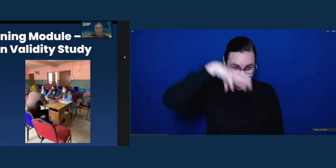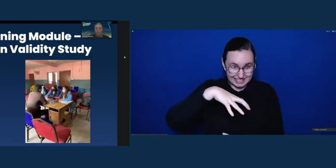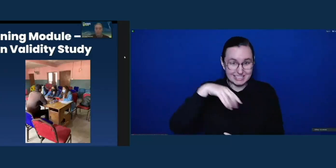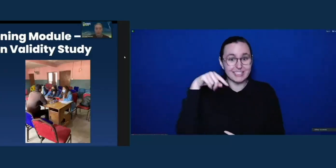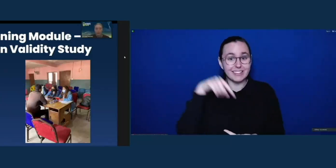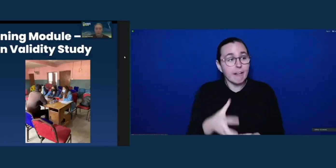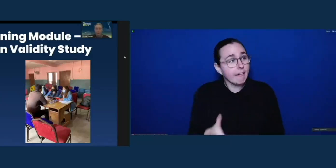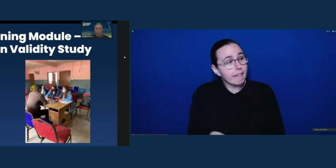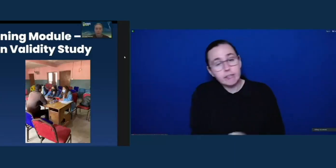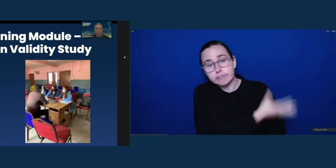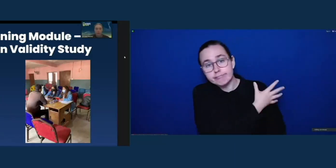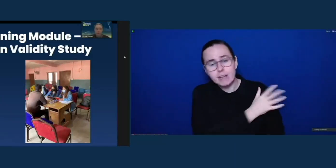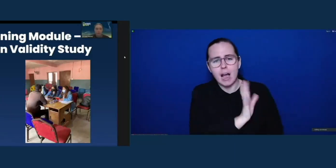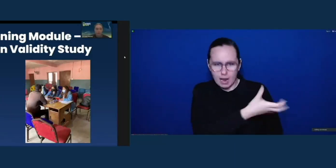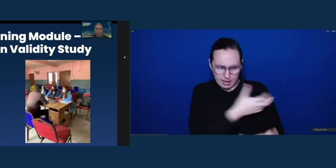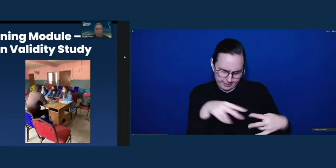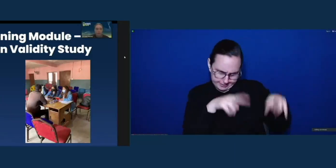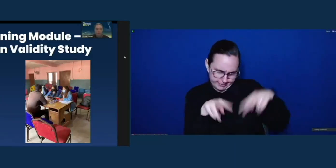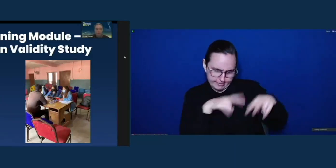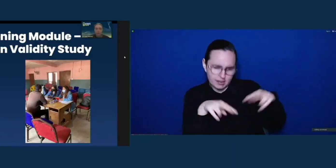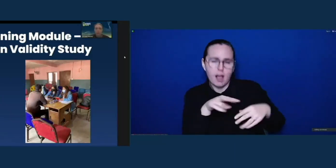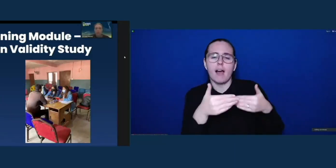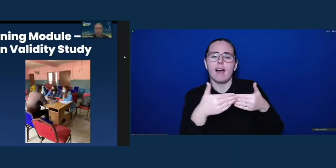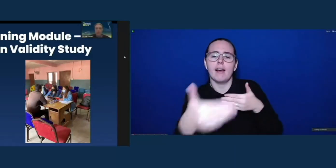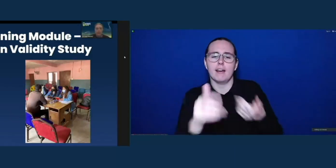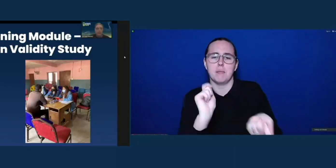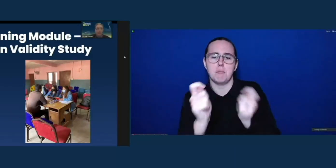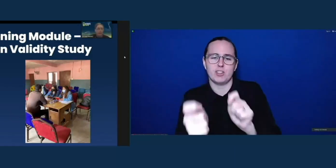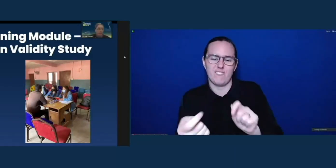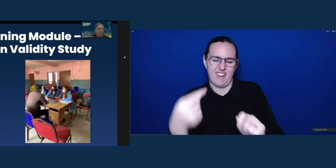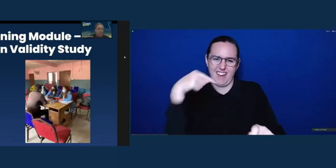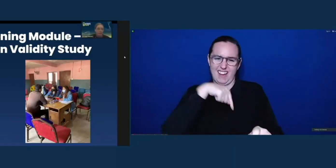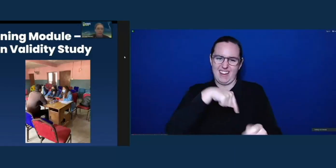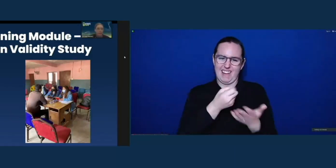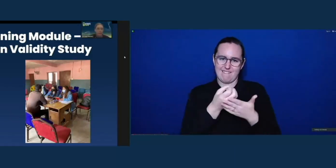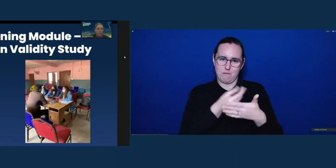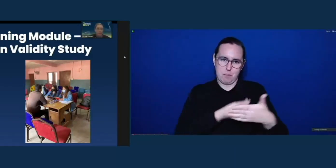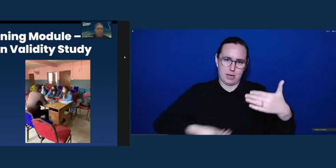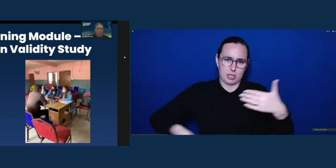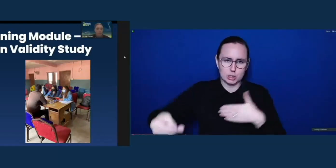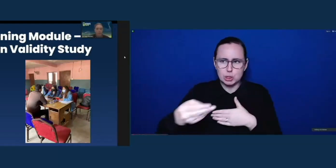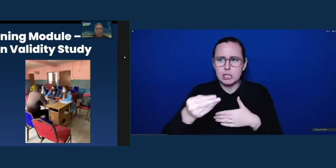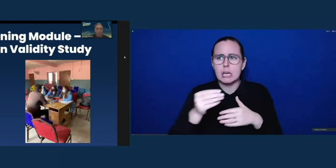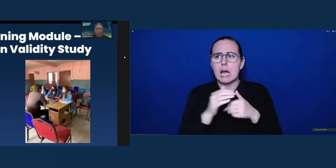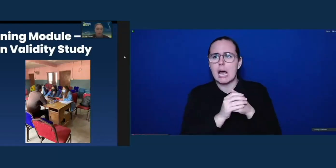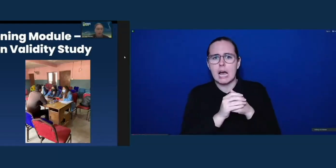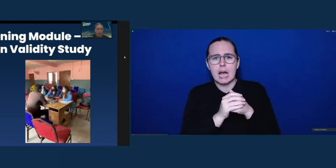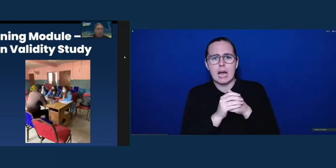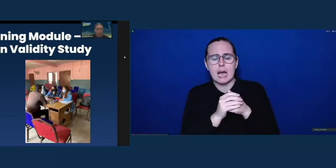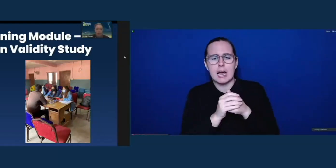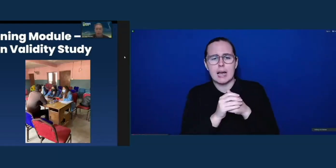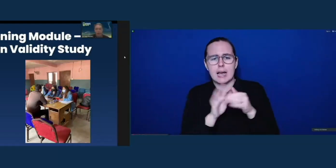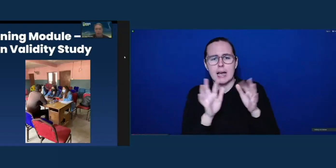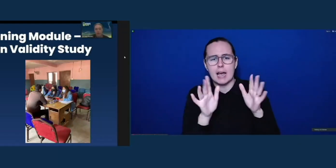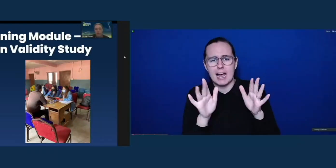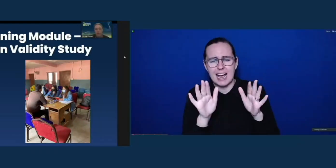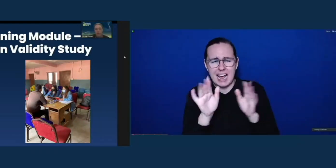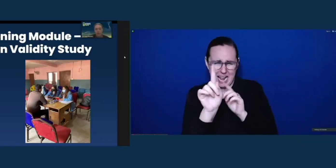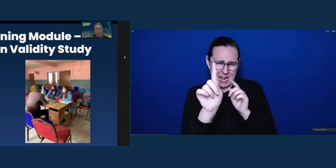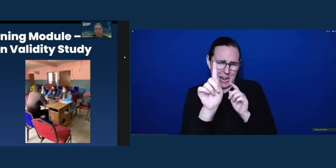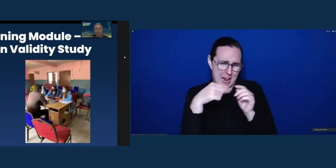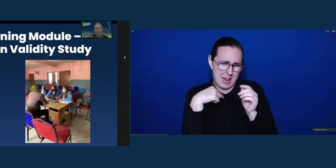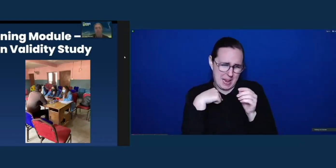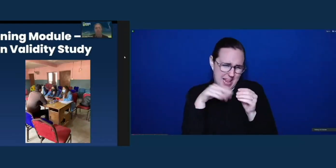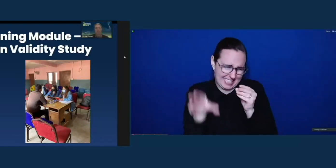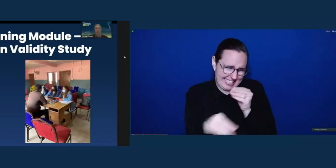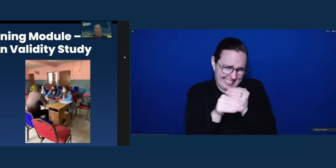And just to plug, one additional relatively large activity that